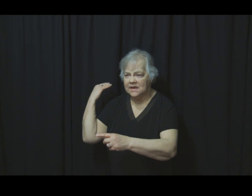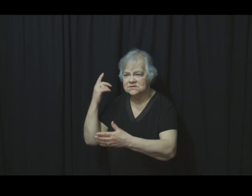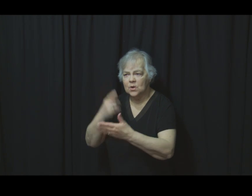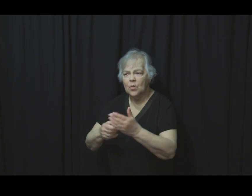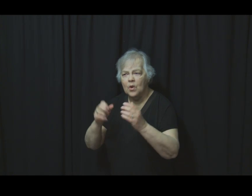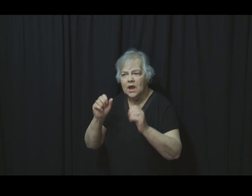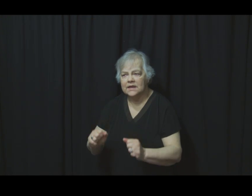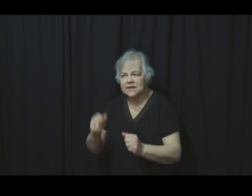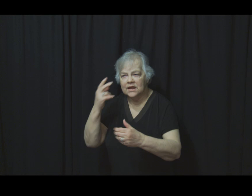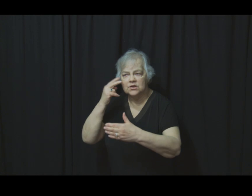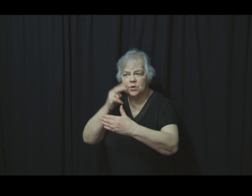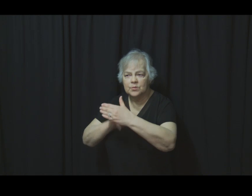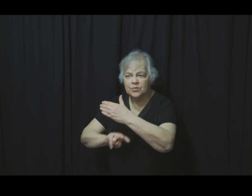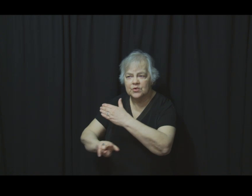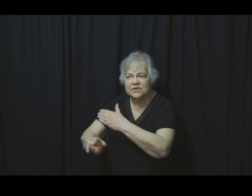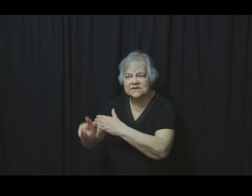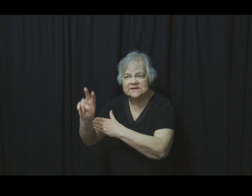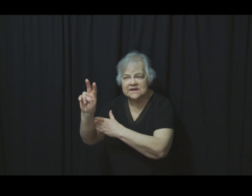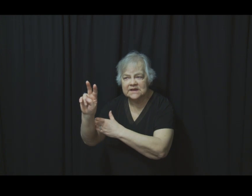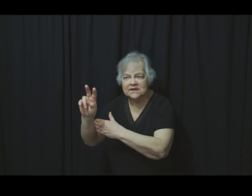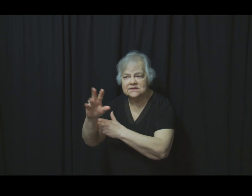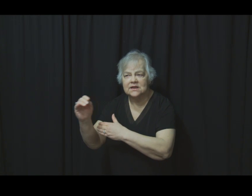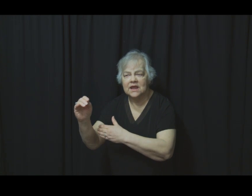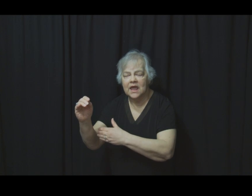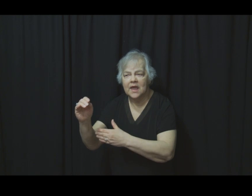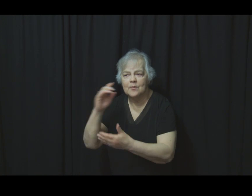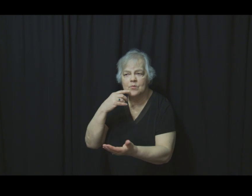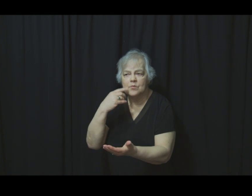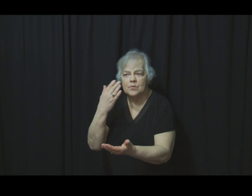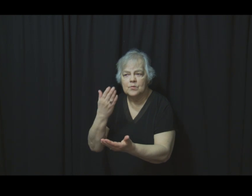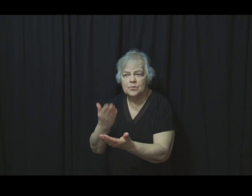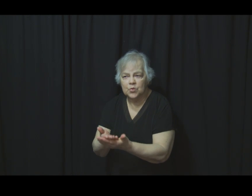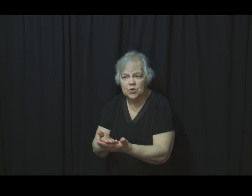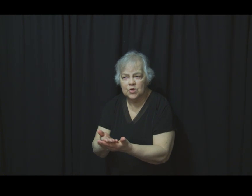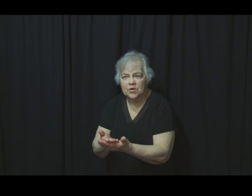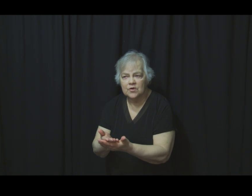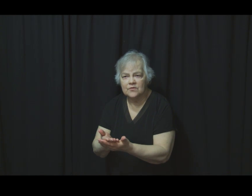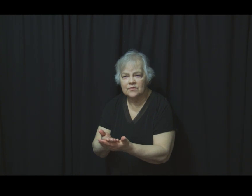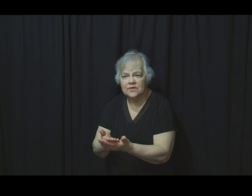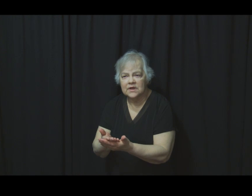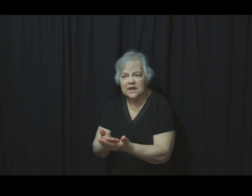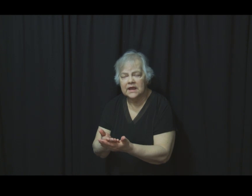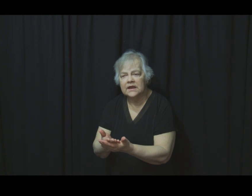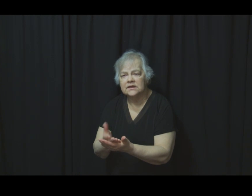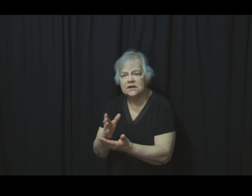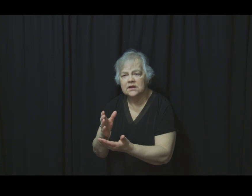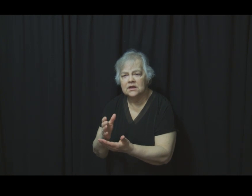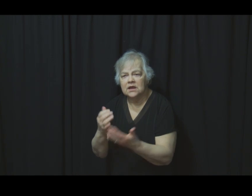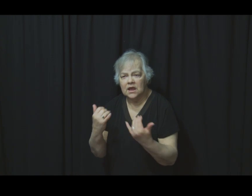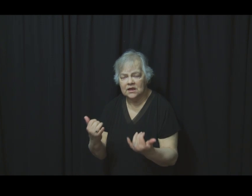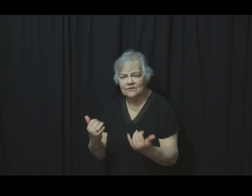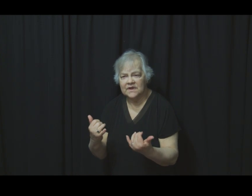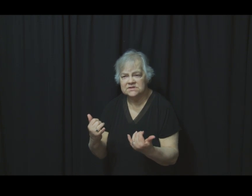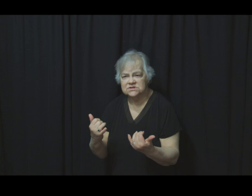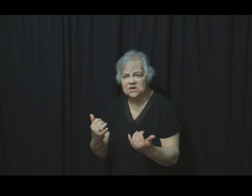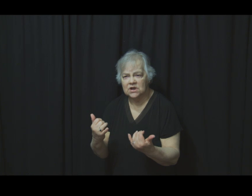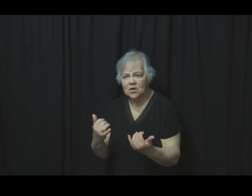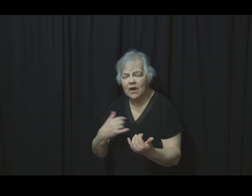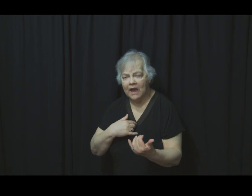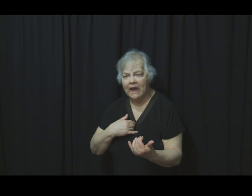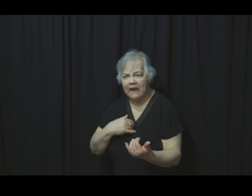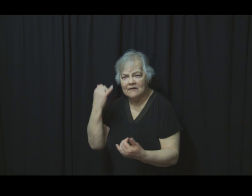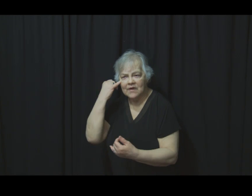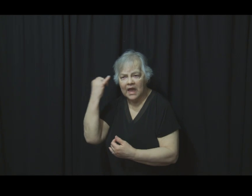really predict? What can you really prove in a conventional scientific, or in a conventional, I have an idea that